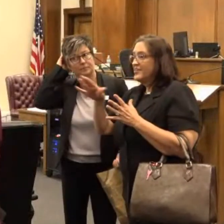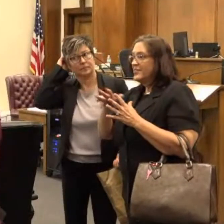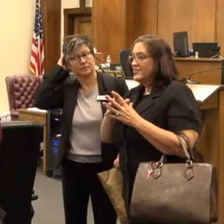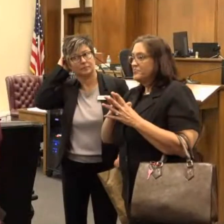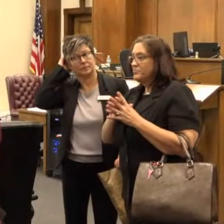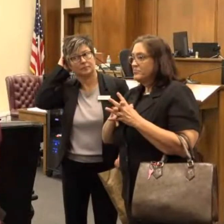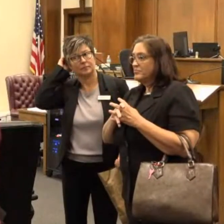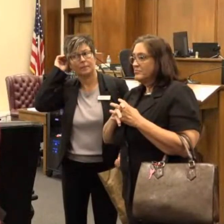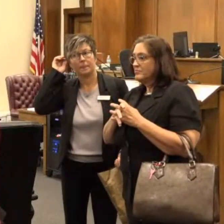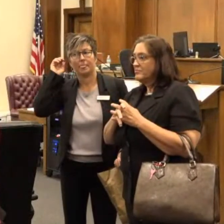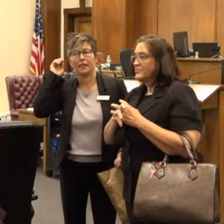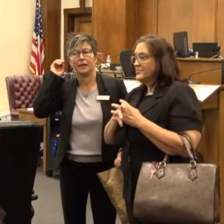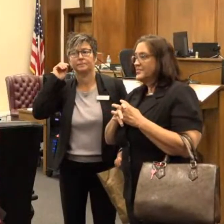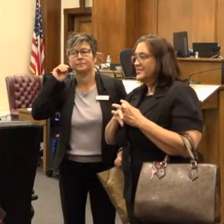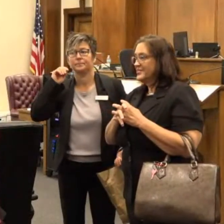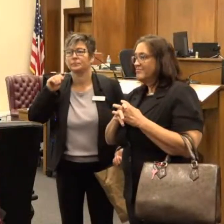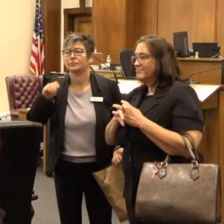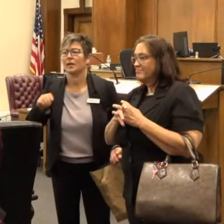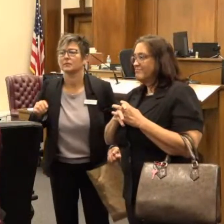No.